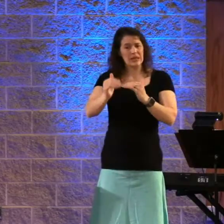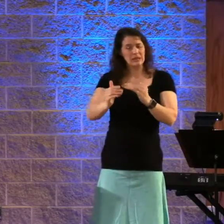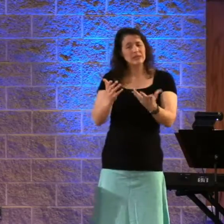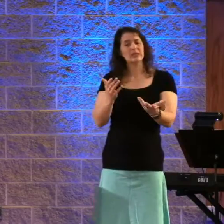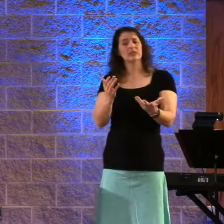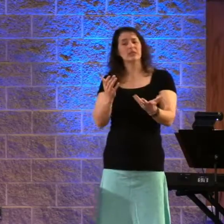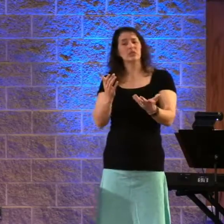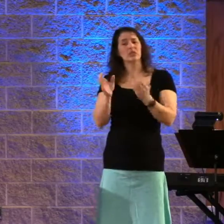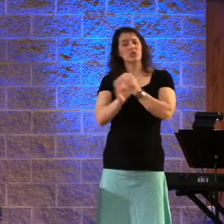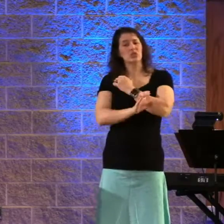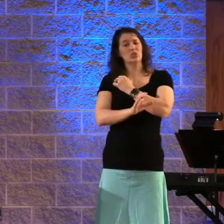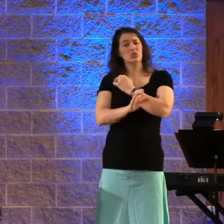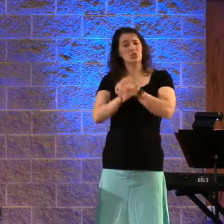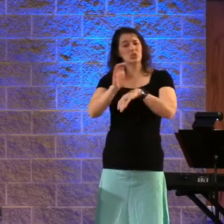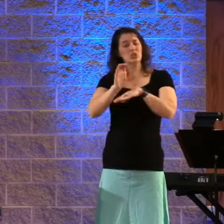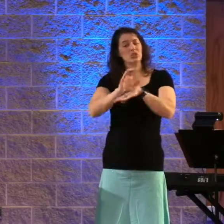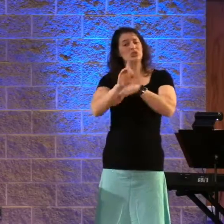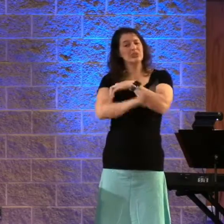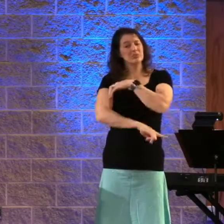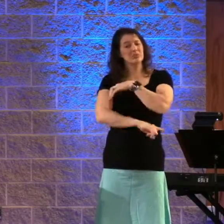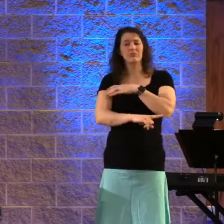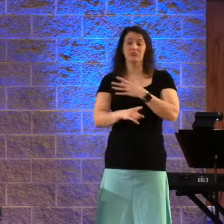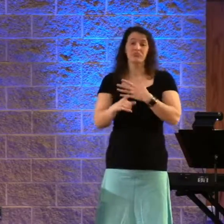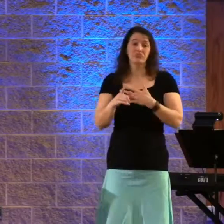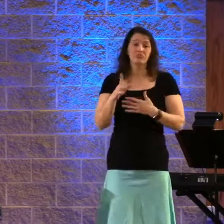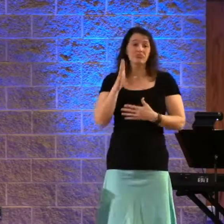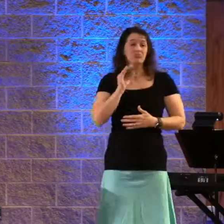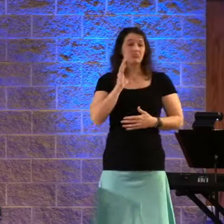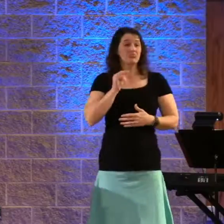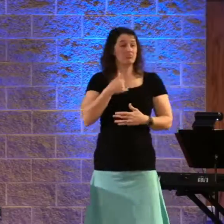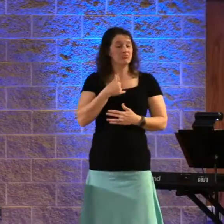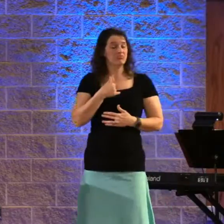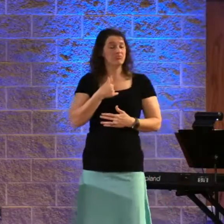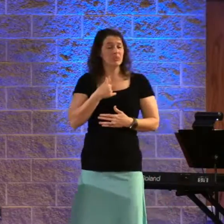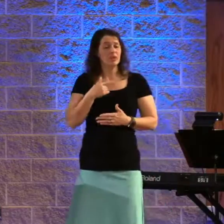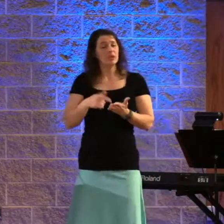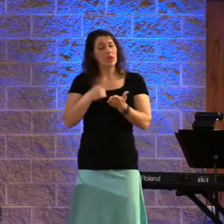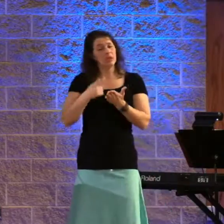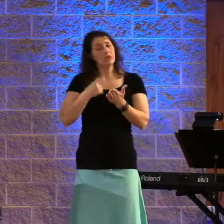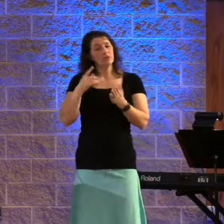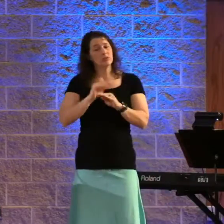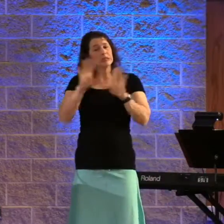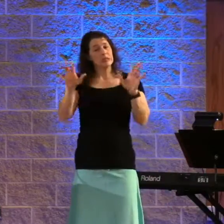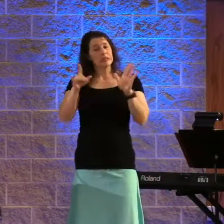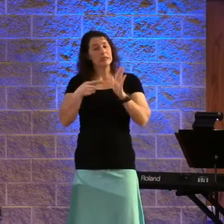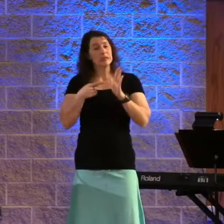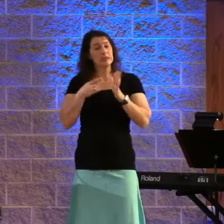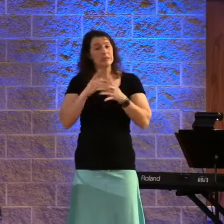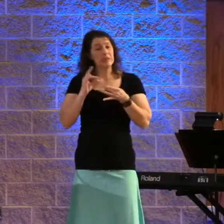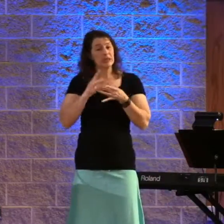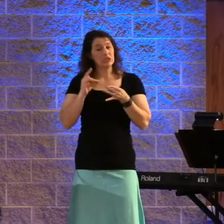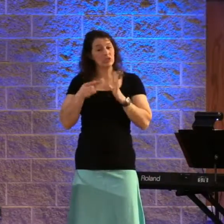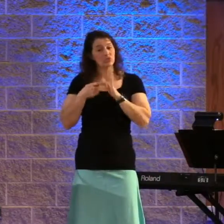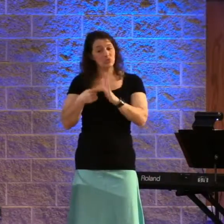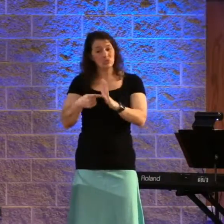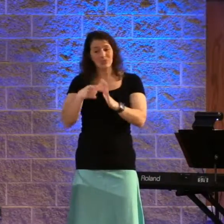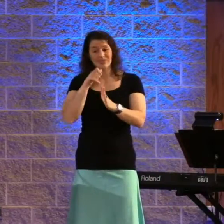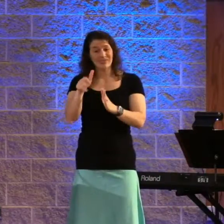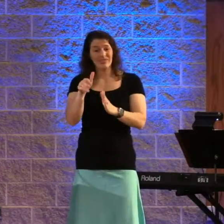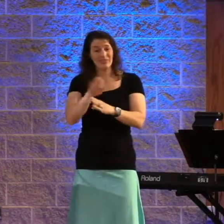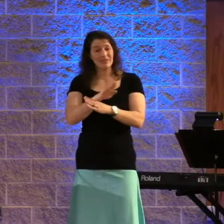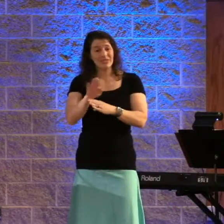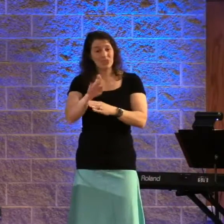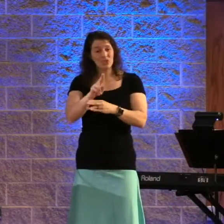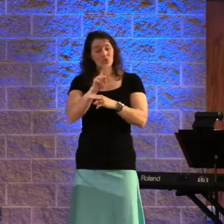that I have. For a period of time, we had to send a clear message to people that it's not business as usual, it's not fellowship